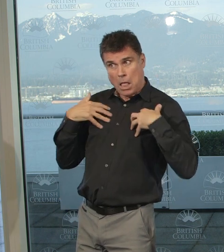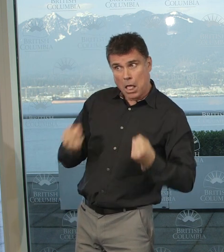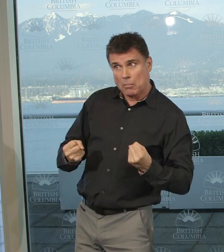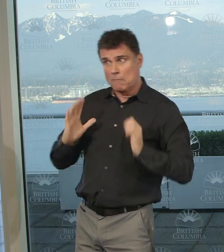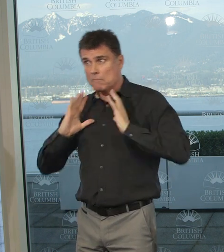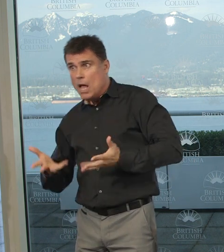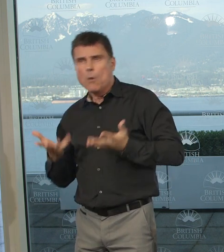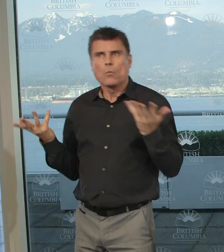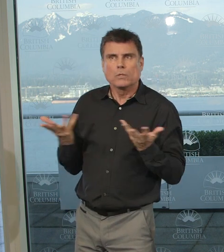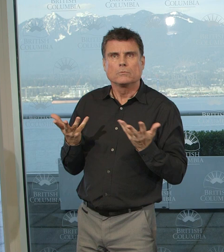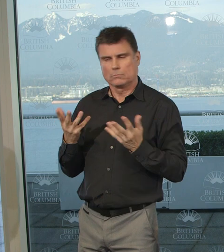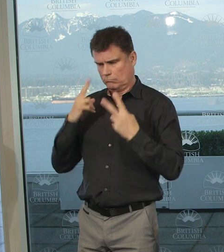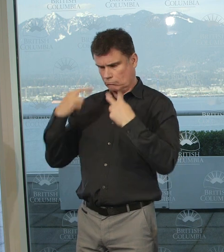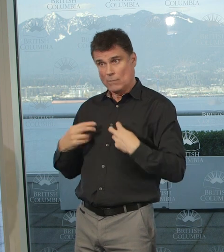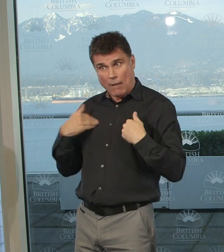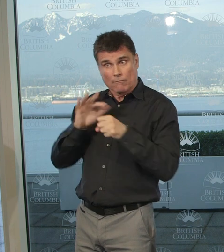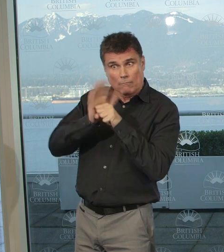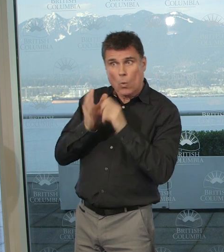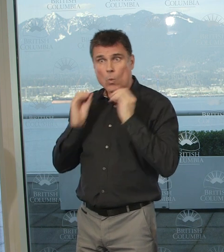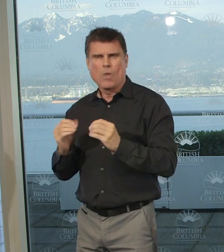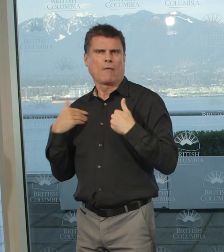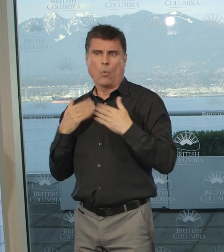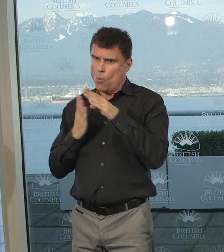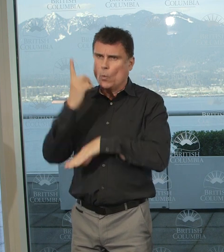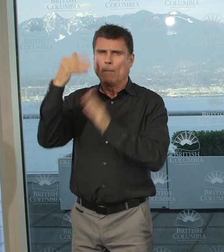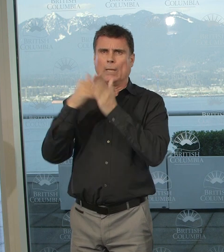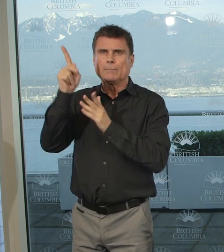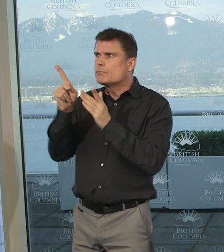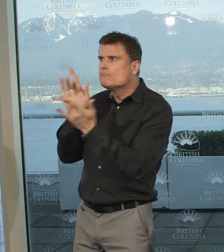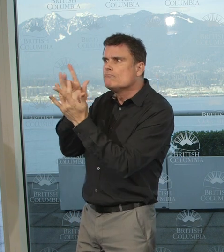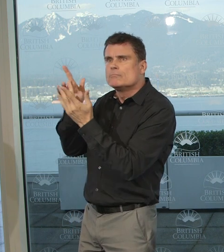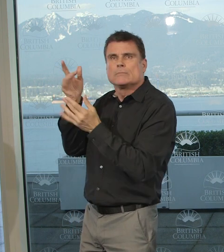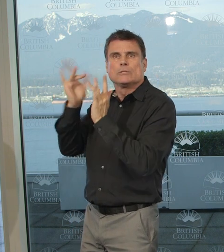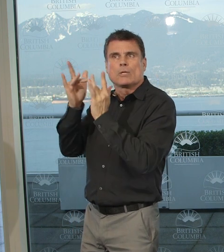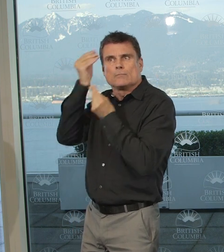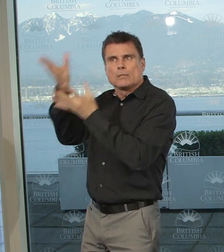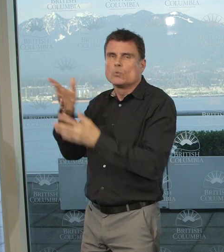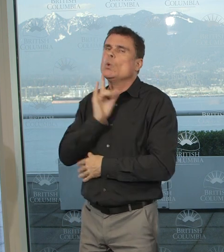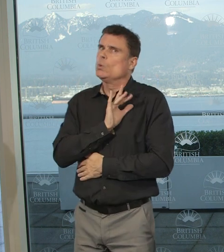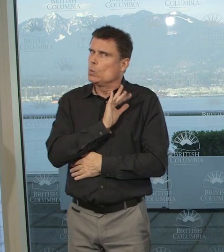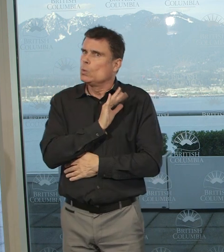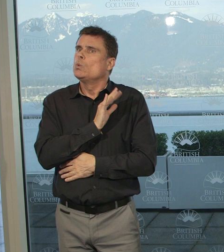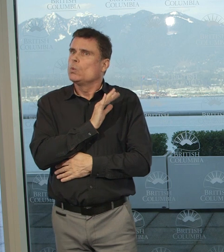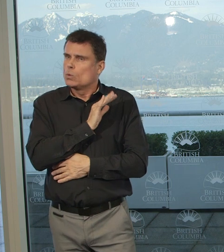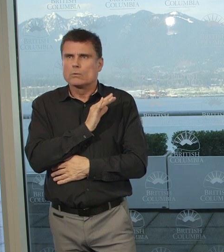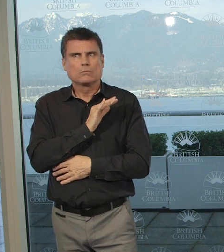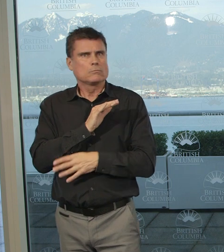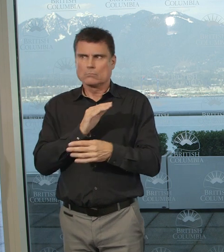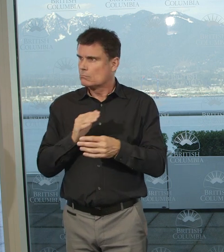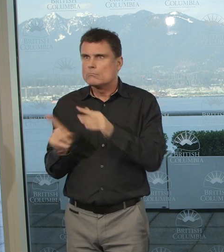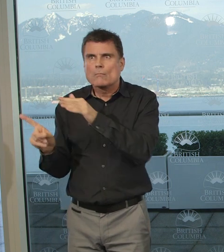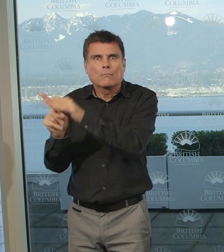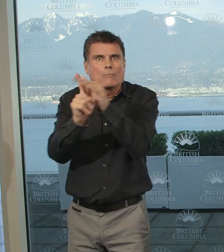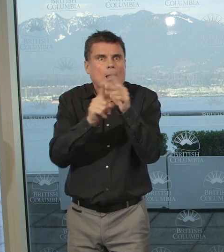are extraordinary things happening all over BC as people work together to follow the directives of the